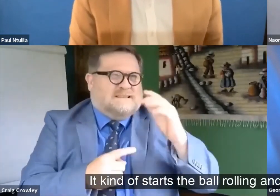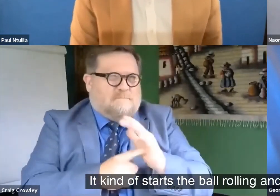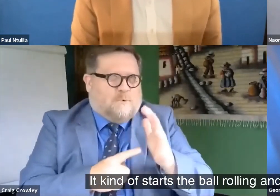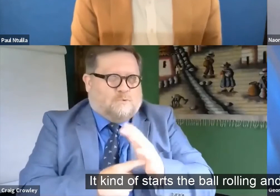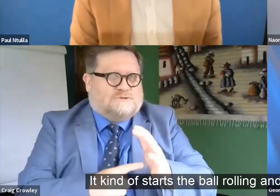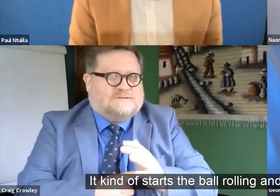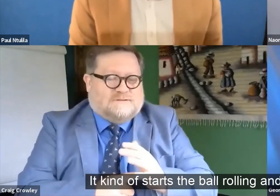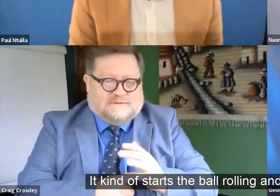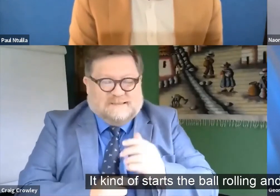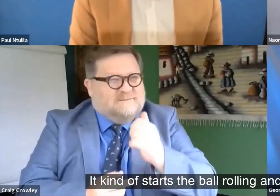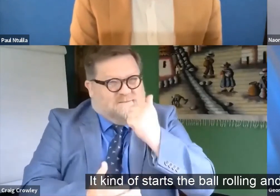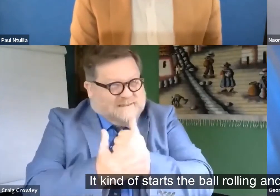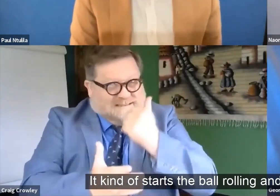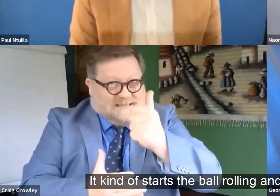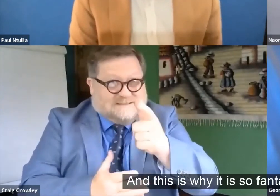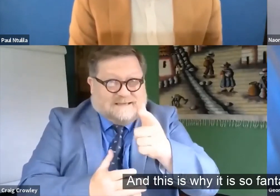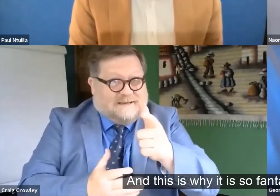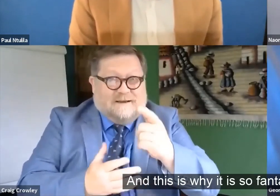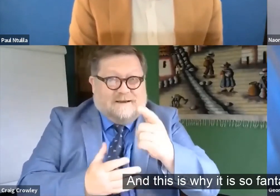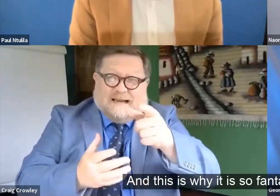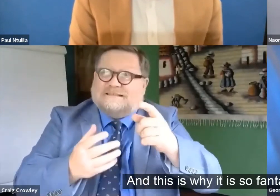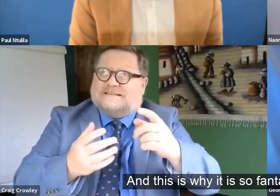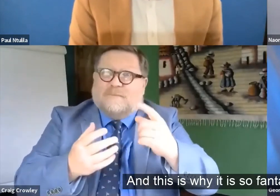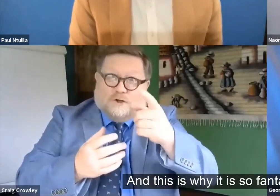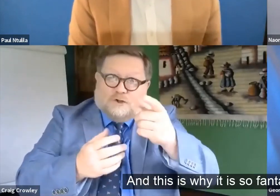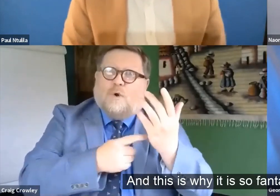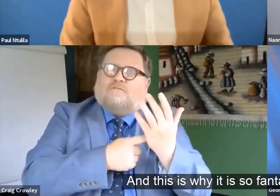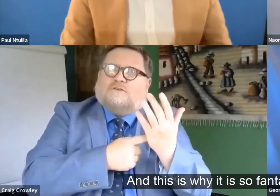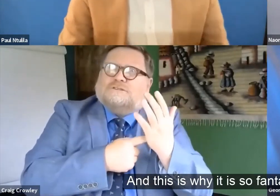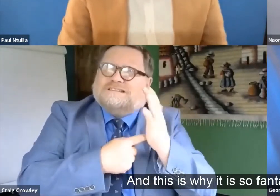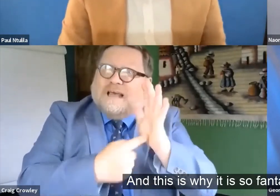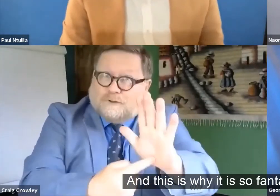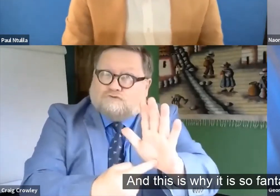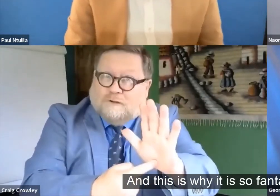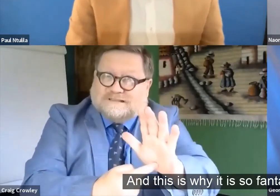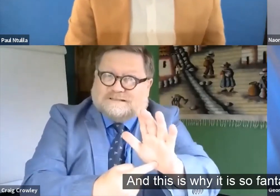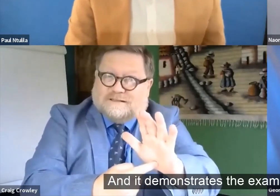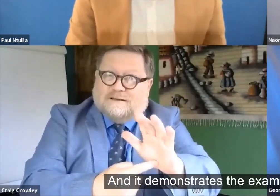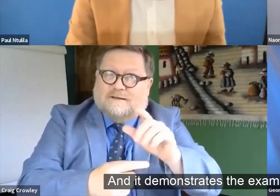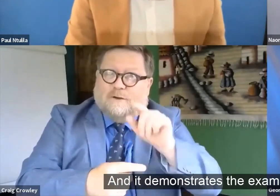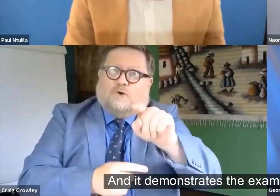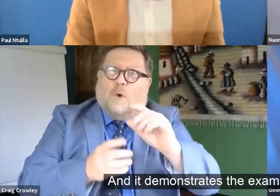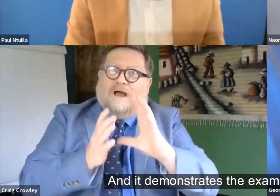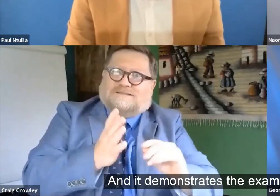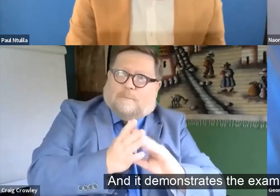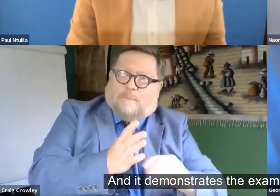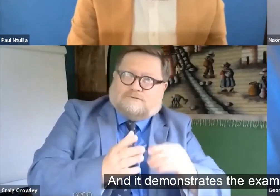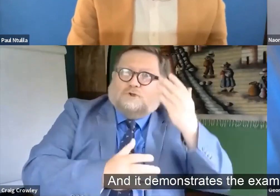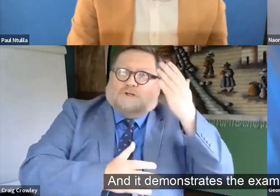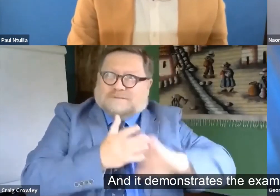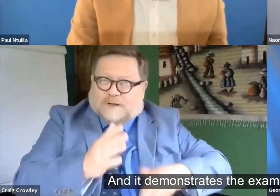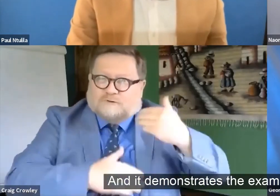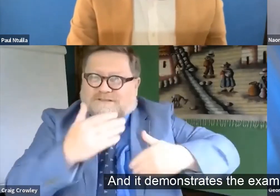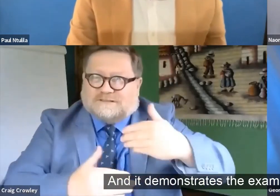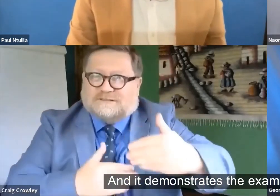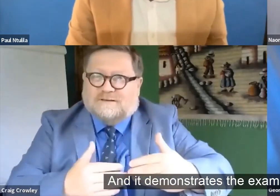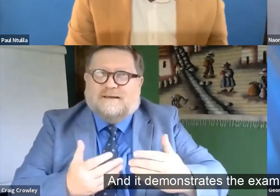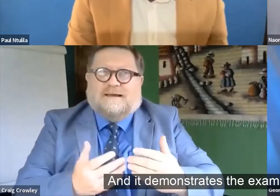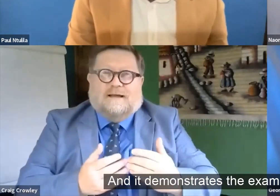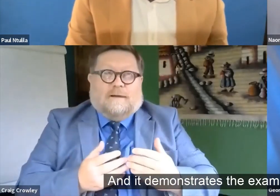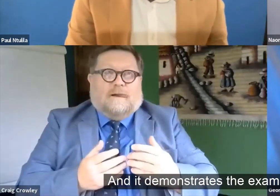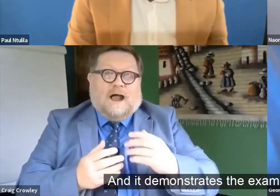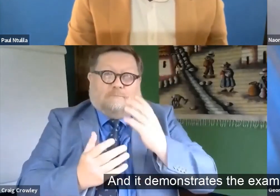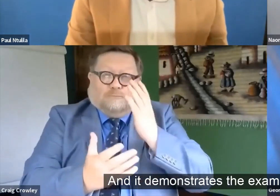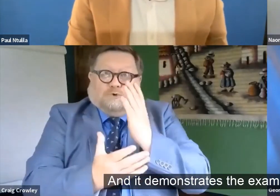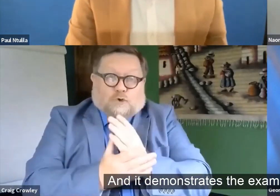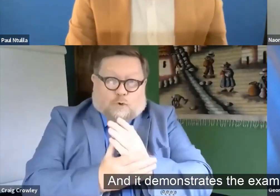start to campaign for change. And this is why it's so fantastic and so important. And it demonstrates the